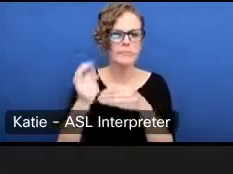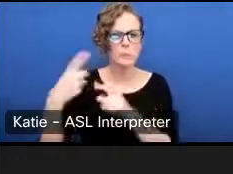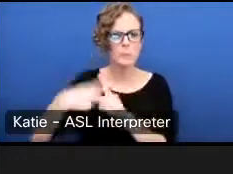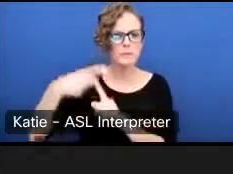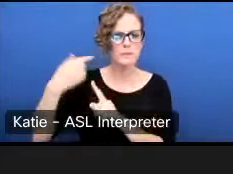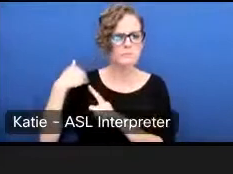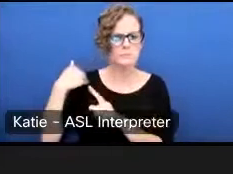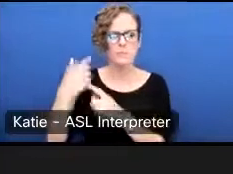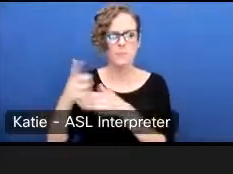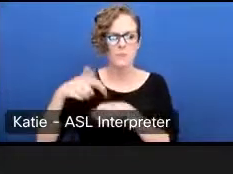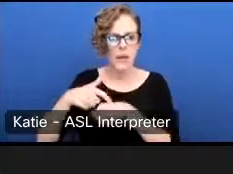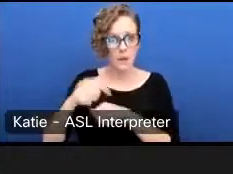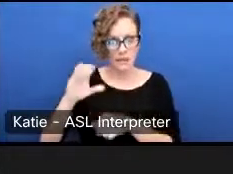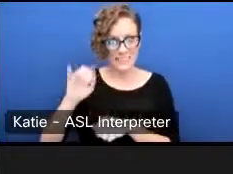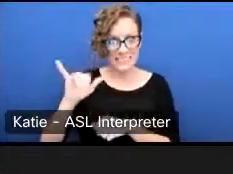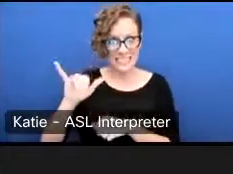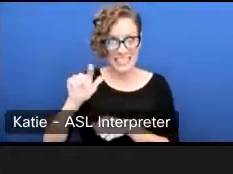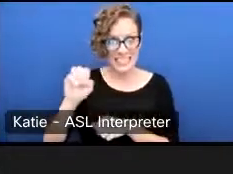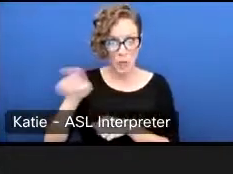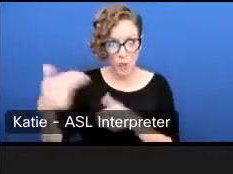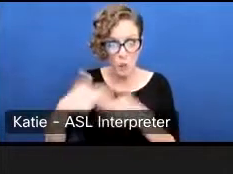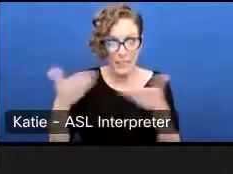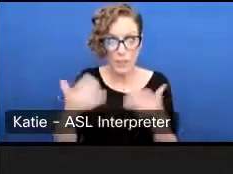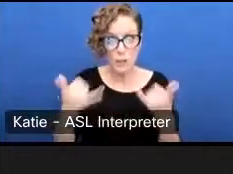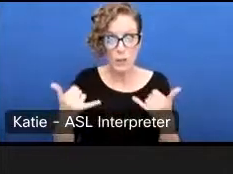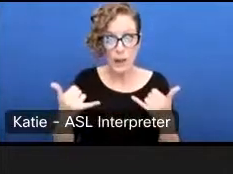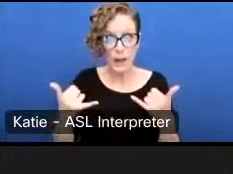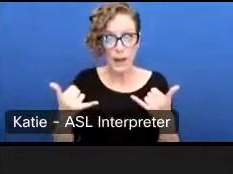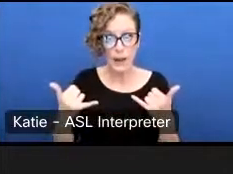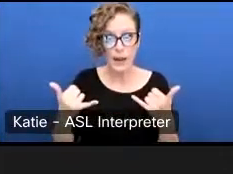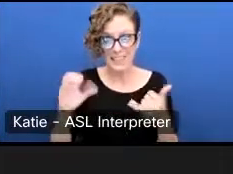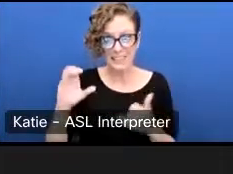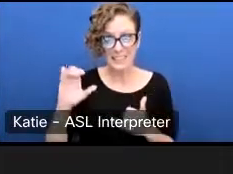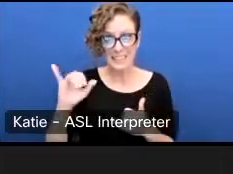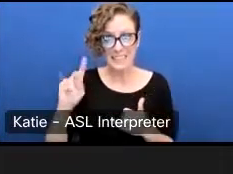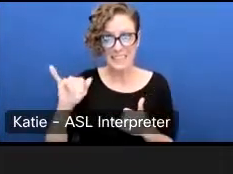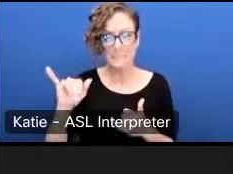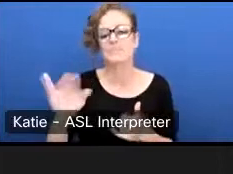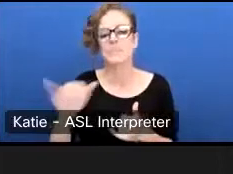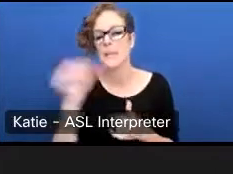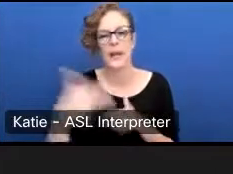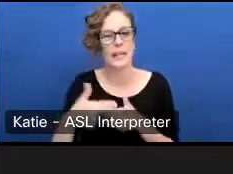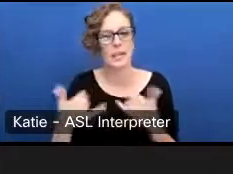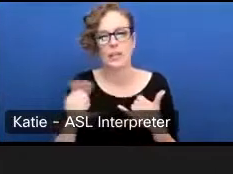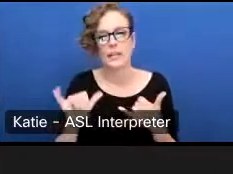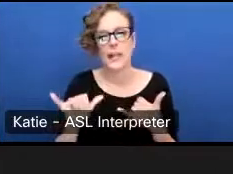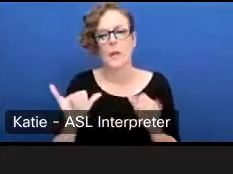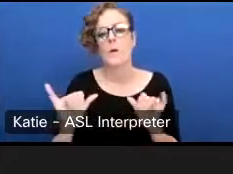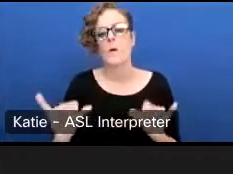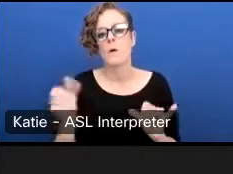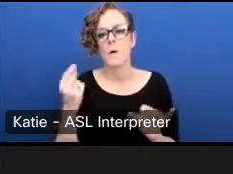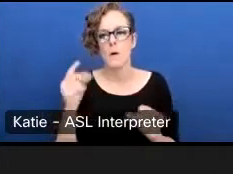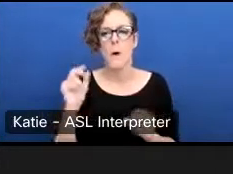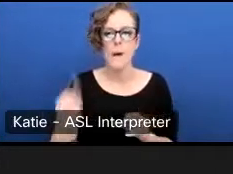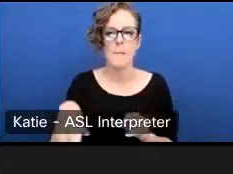I believe, is she on with us today as well? Cindy, are you here? No, she's not here today.